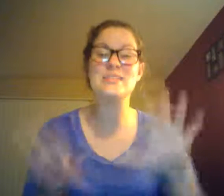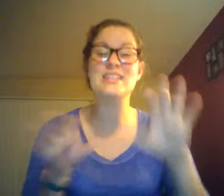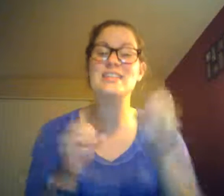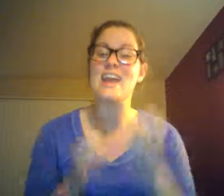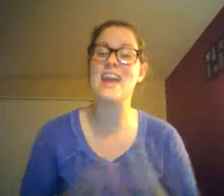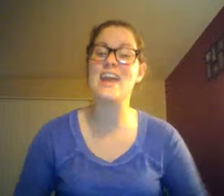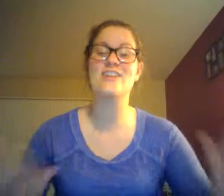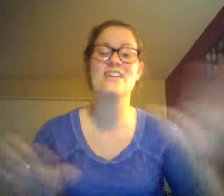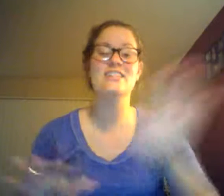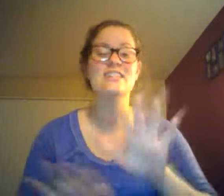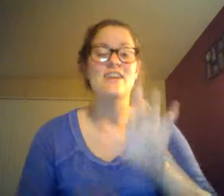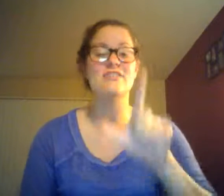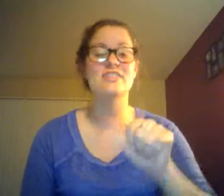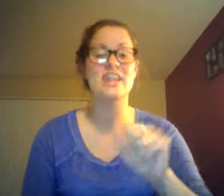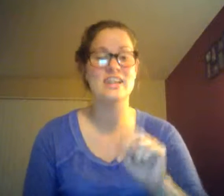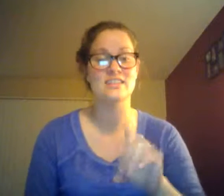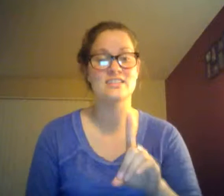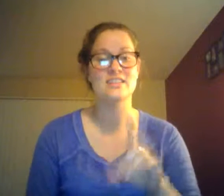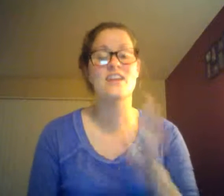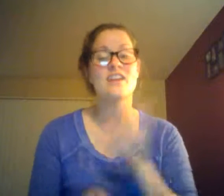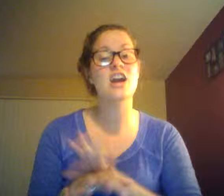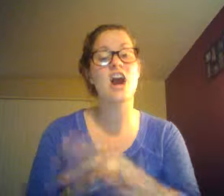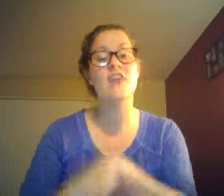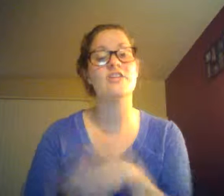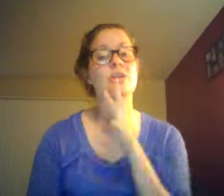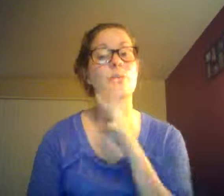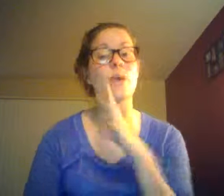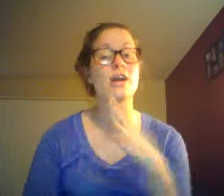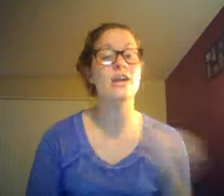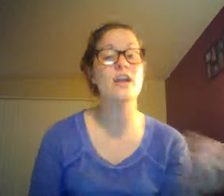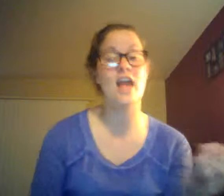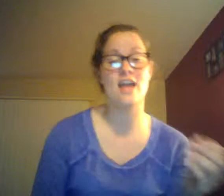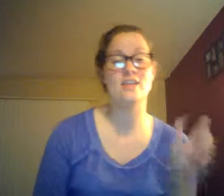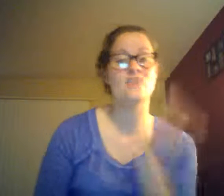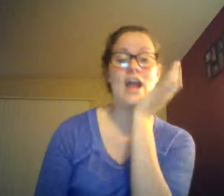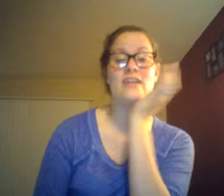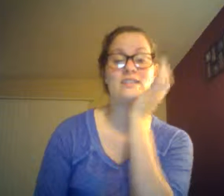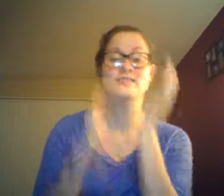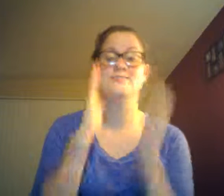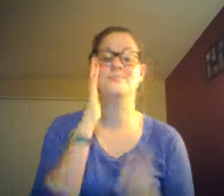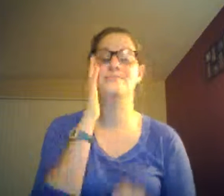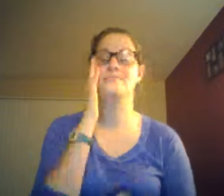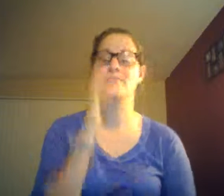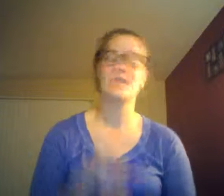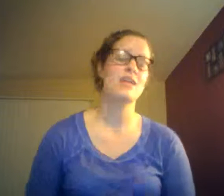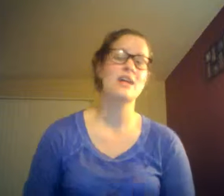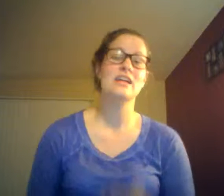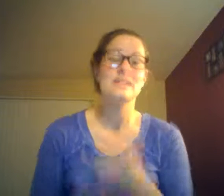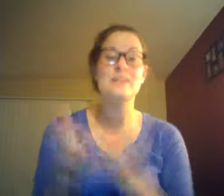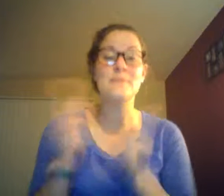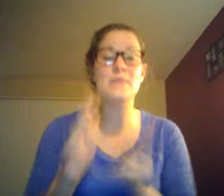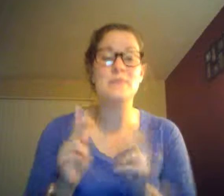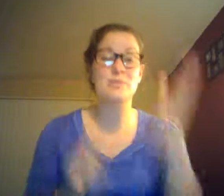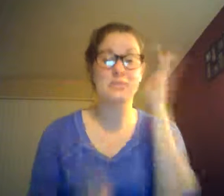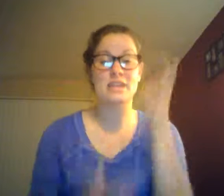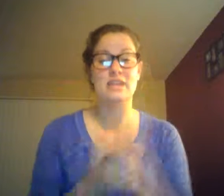useless areas of land covered in water and grass. Some people